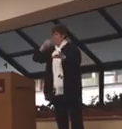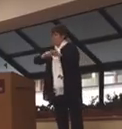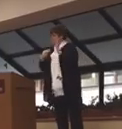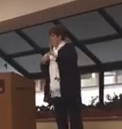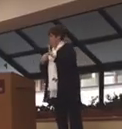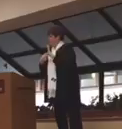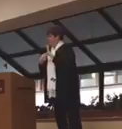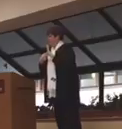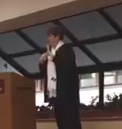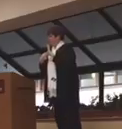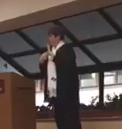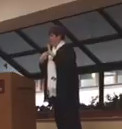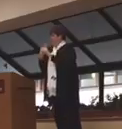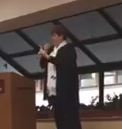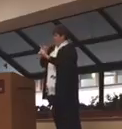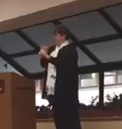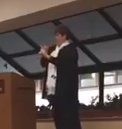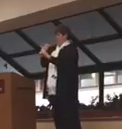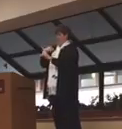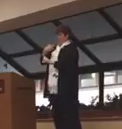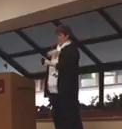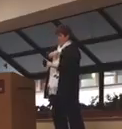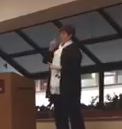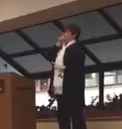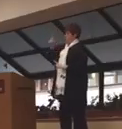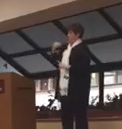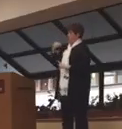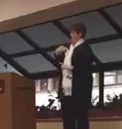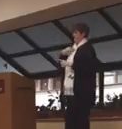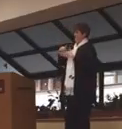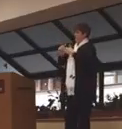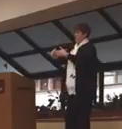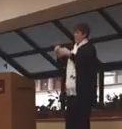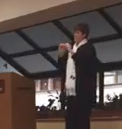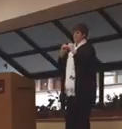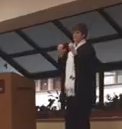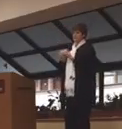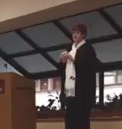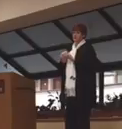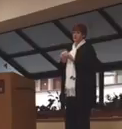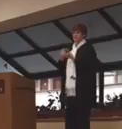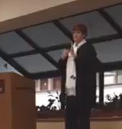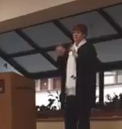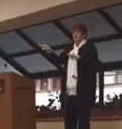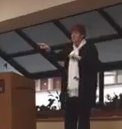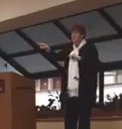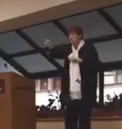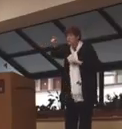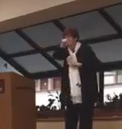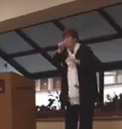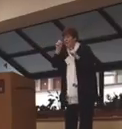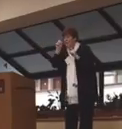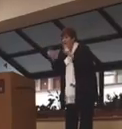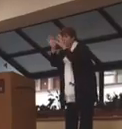please don't misunderstand that intention. And the goal is we are a member-driven organization.